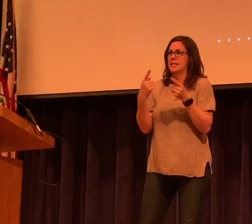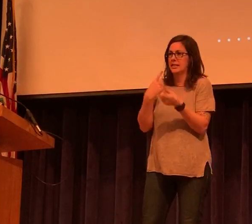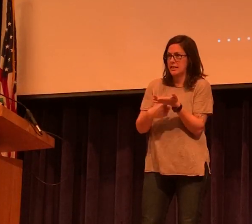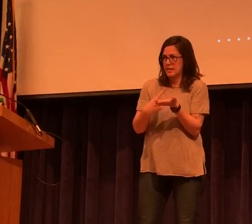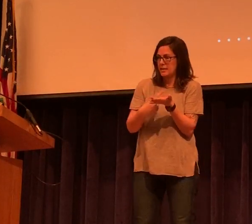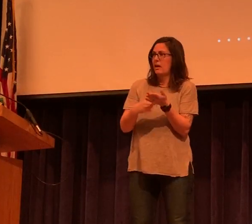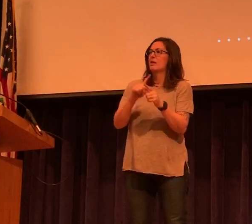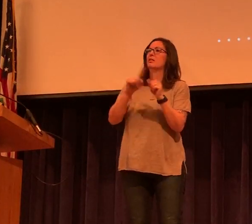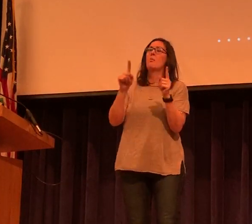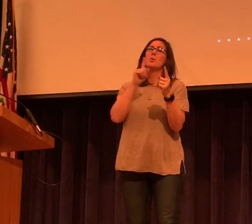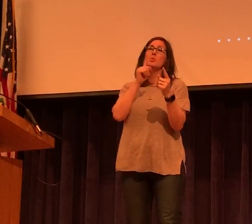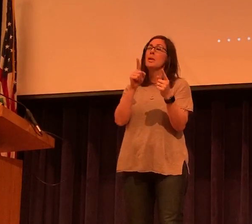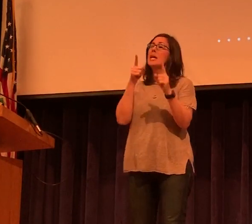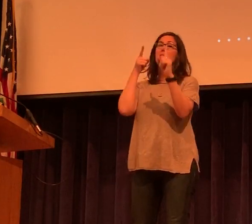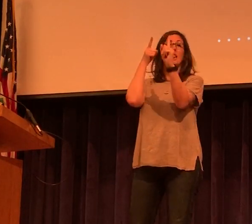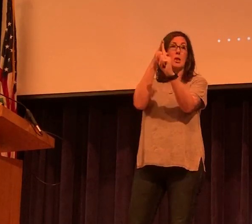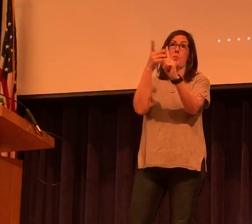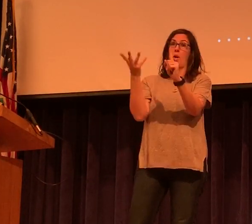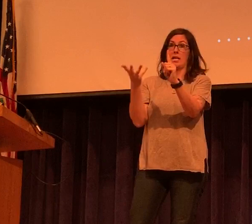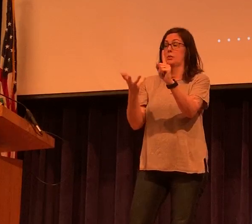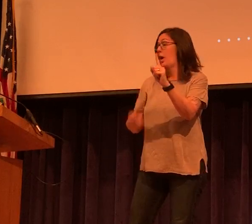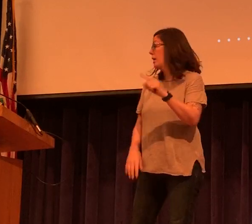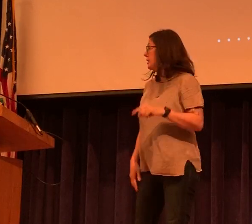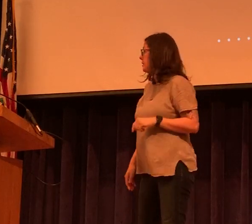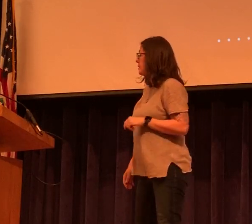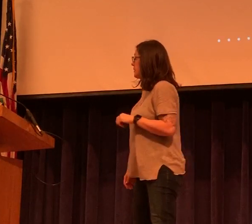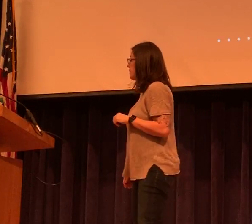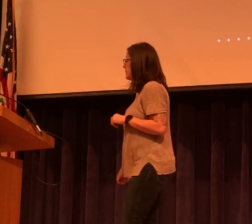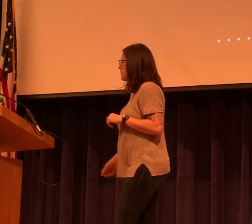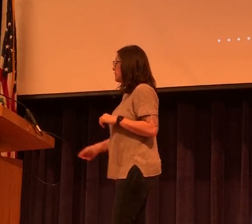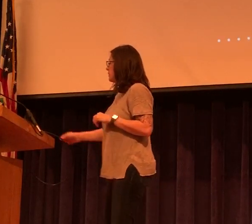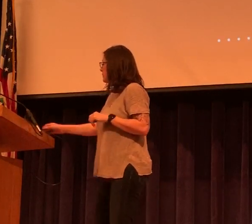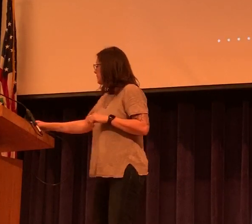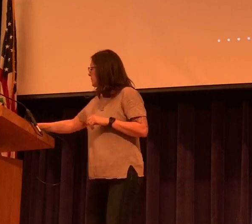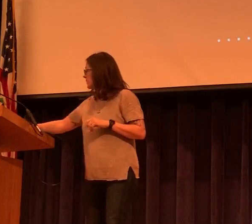So all of that is a backdrop of what I'm here to discuss.